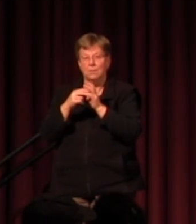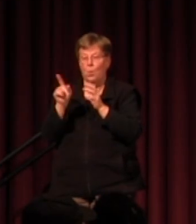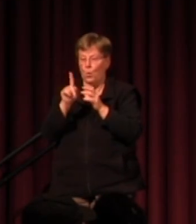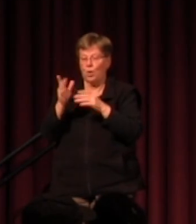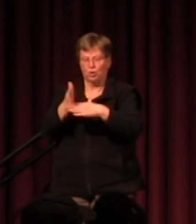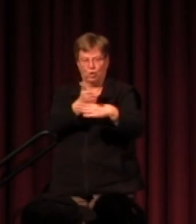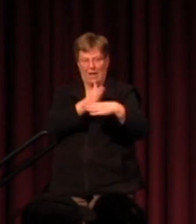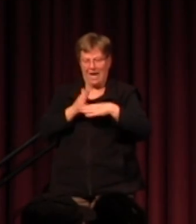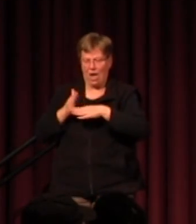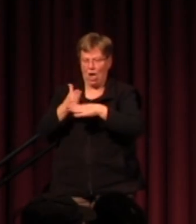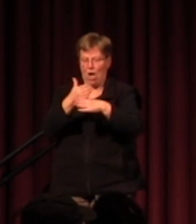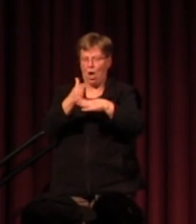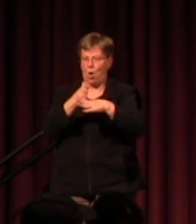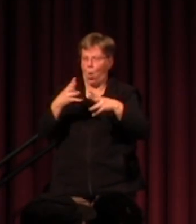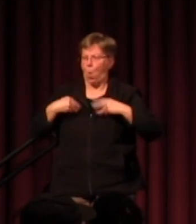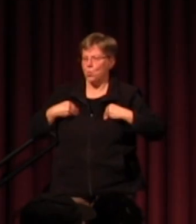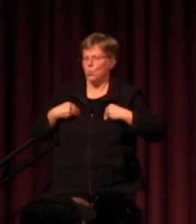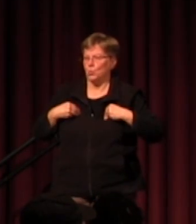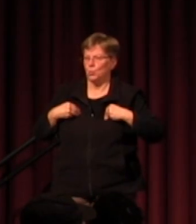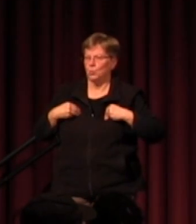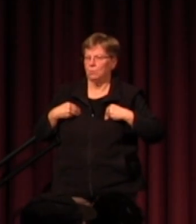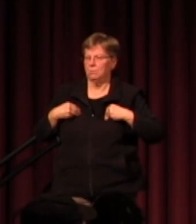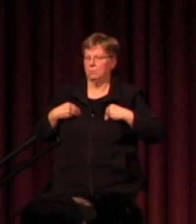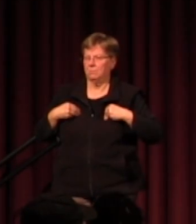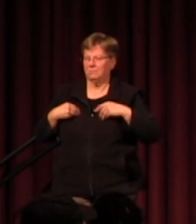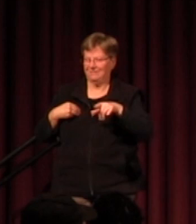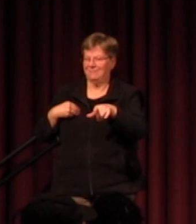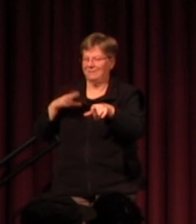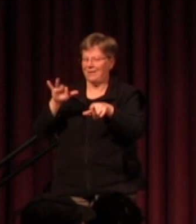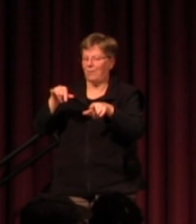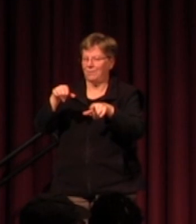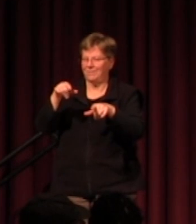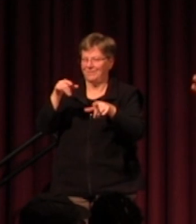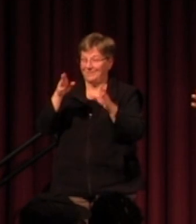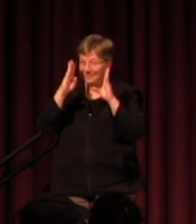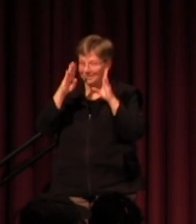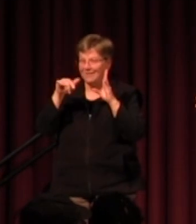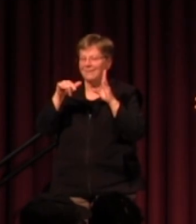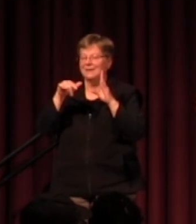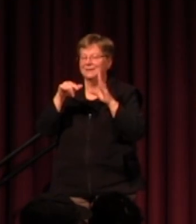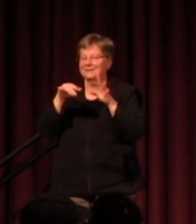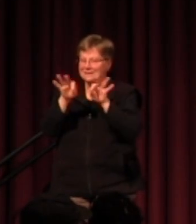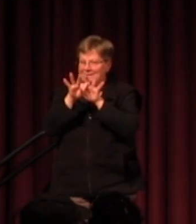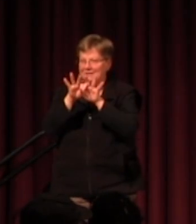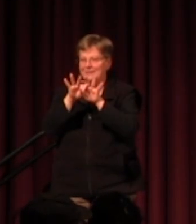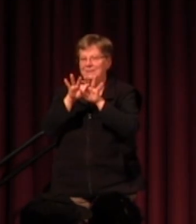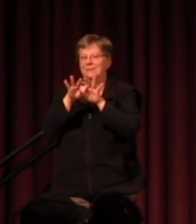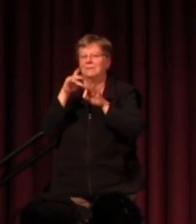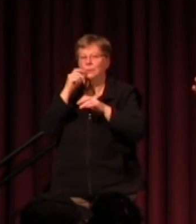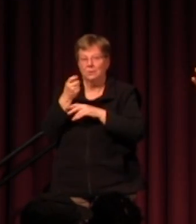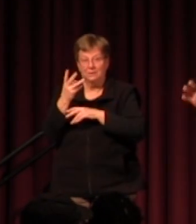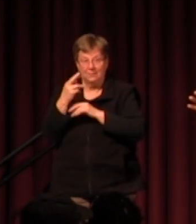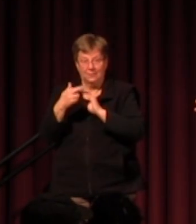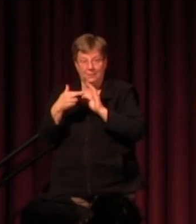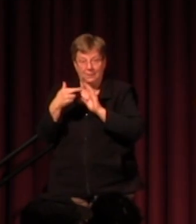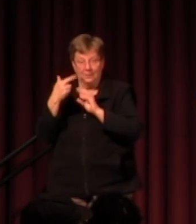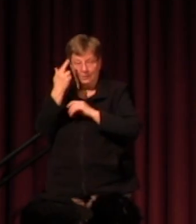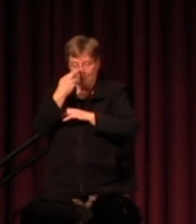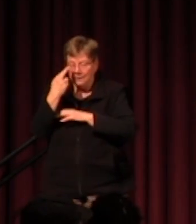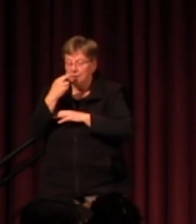ownership. Now this is super critical for several reasons. One of which